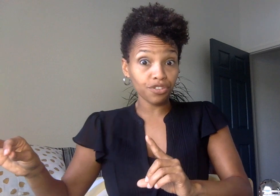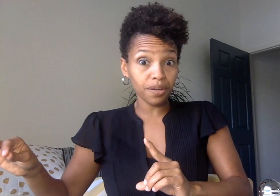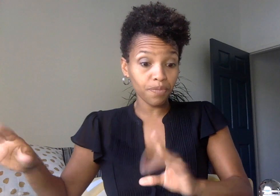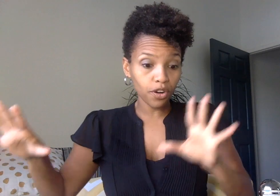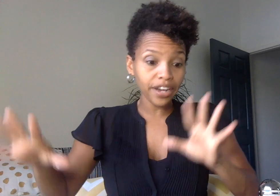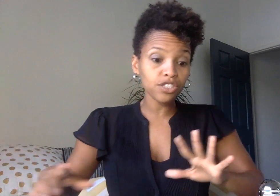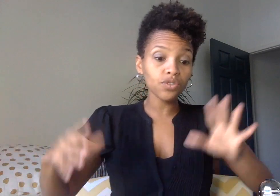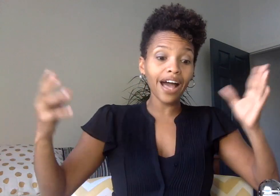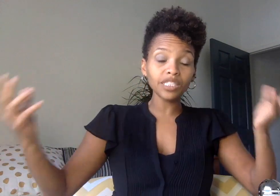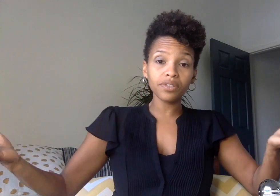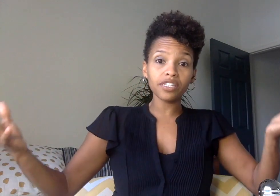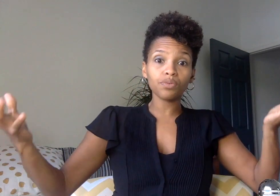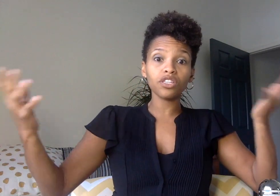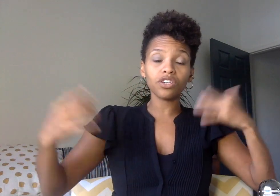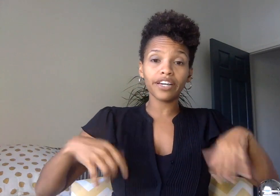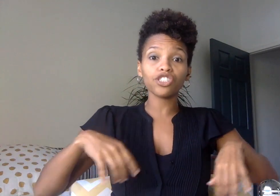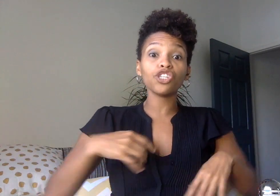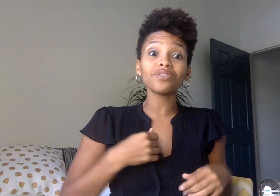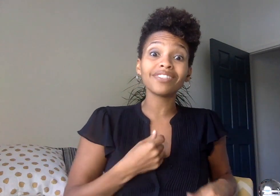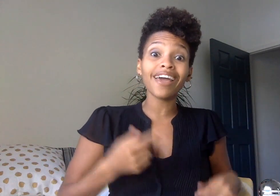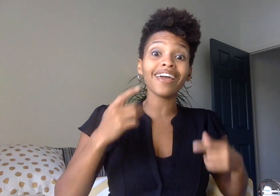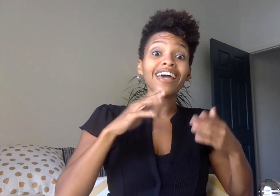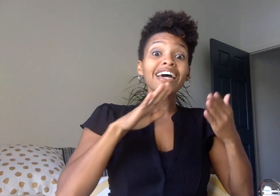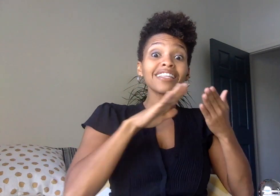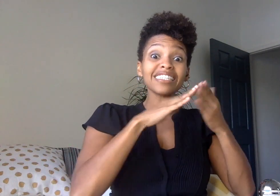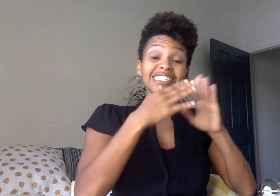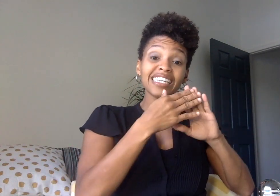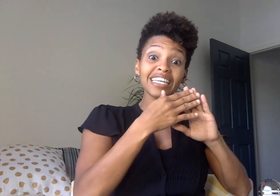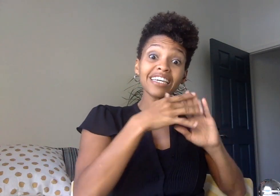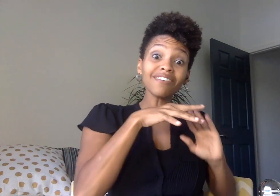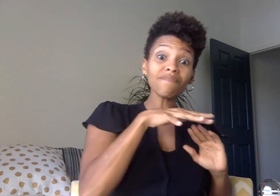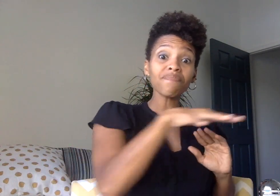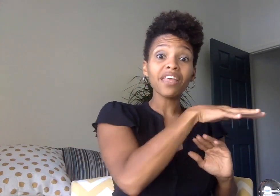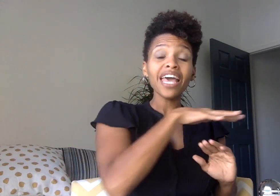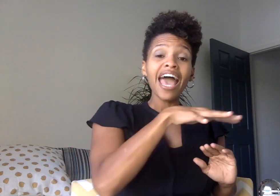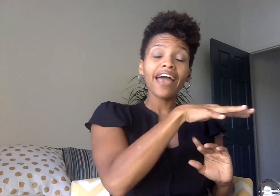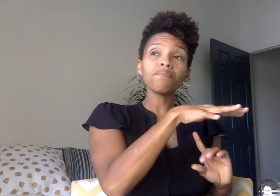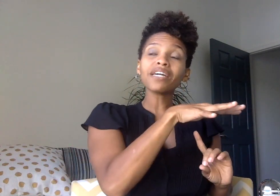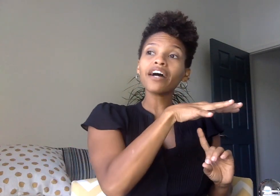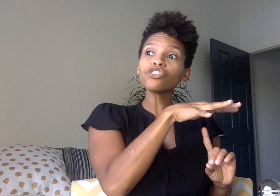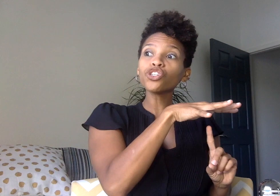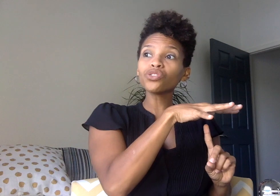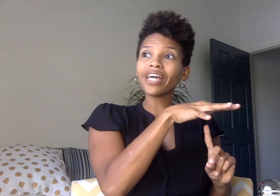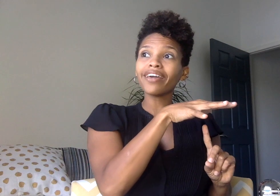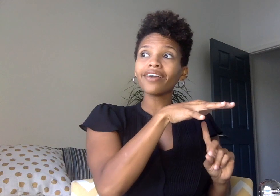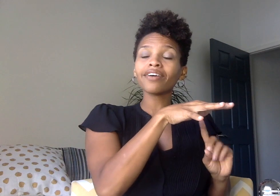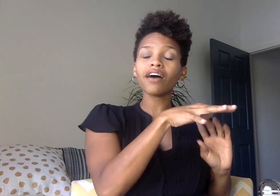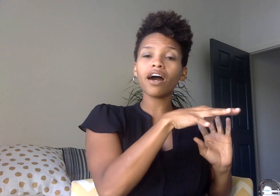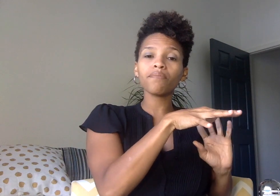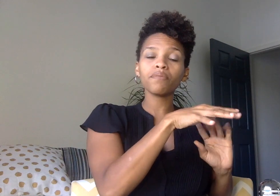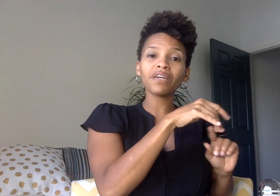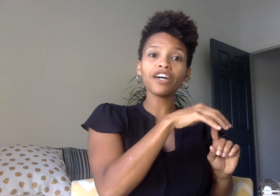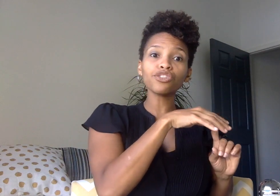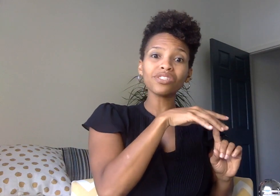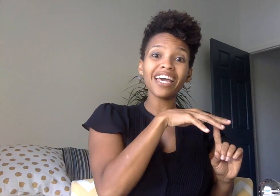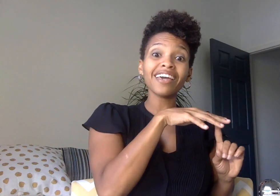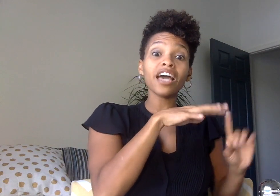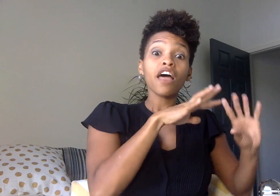country. All right, so that's what this would look like. So you would say the city, and because you're saying